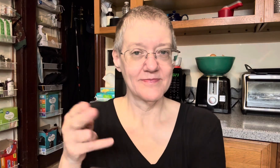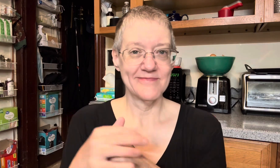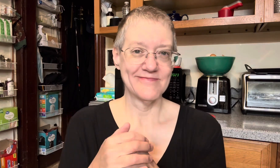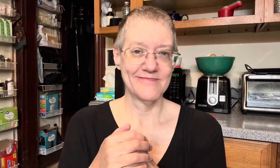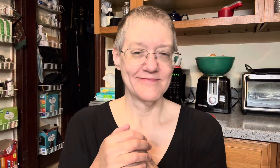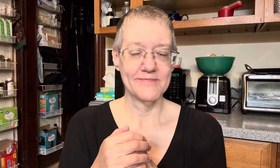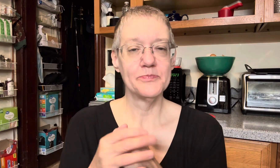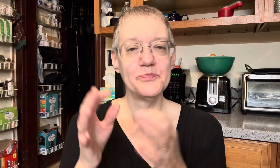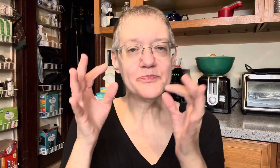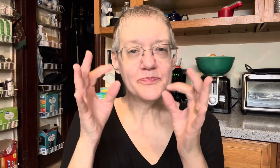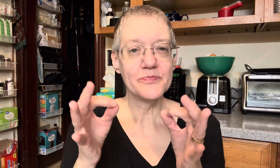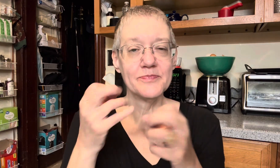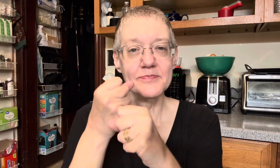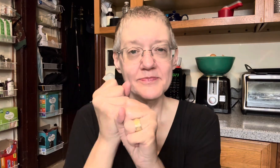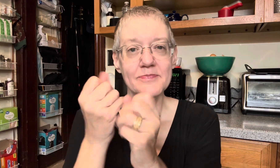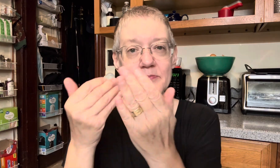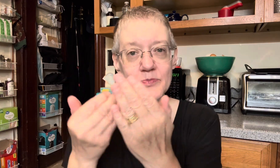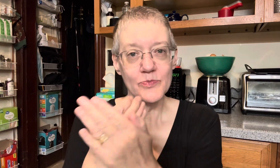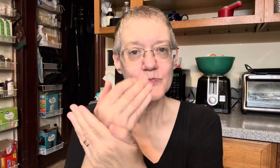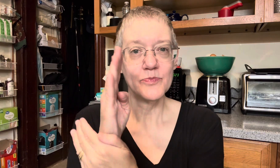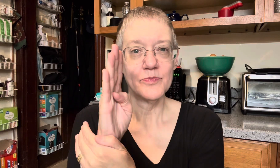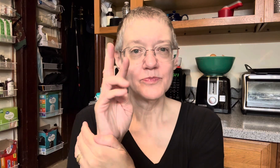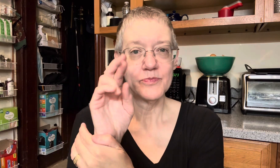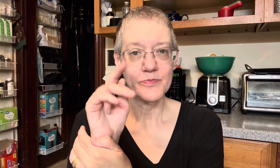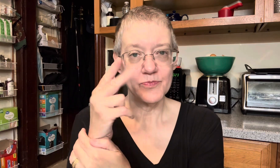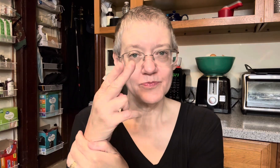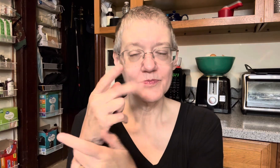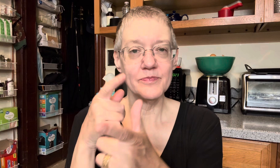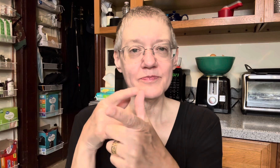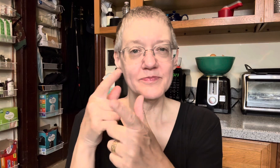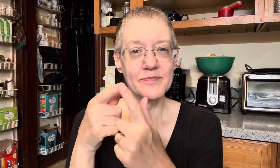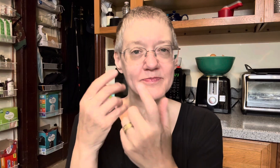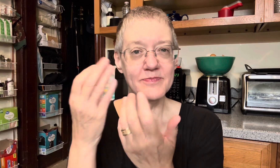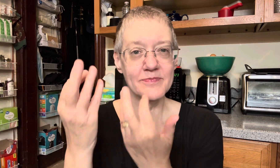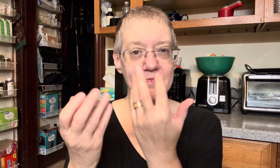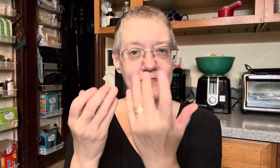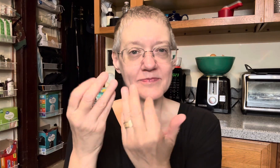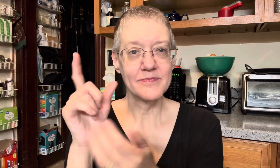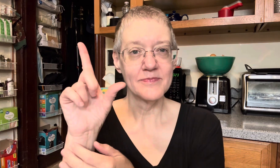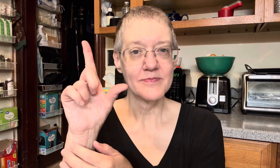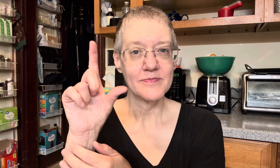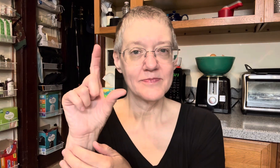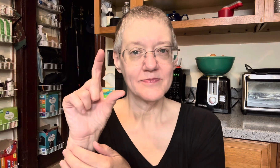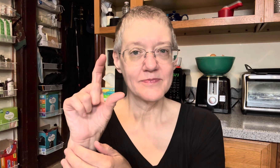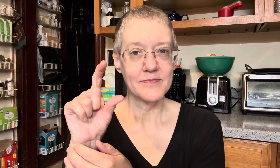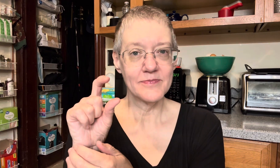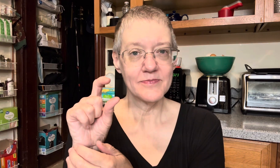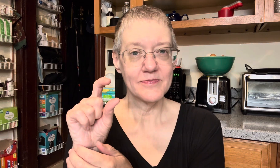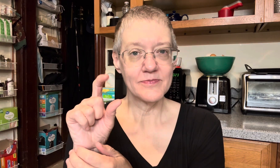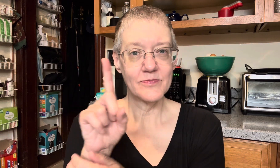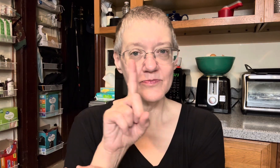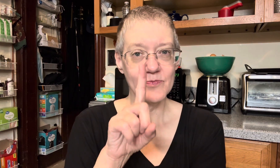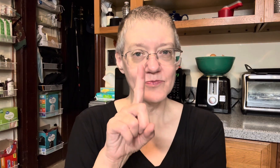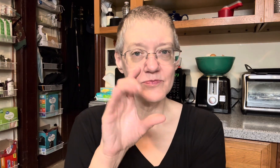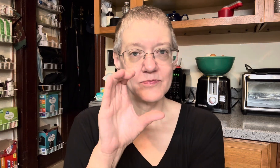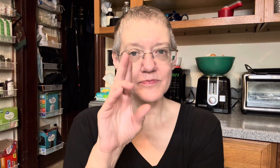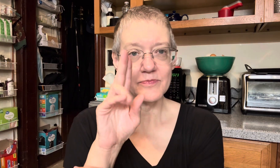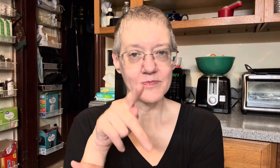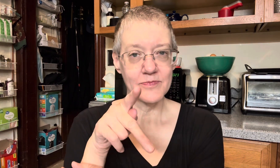housing center there on campus, but still. So I'm going to make new broth, and then I'm going to reduce it. I'm going to reduce the